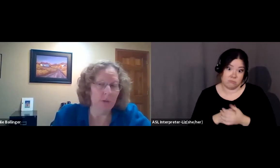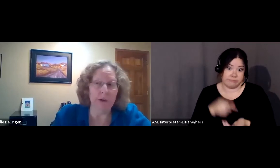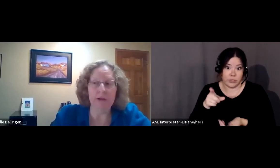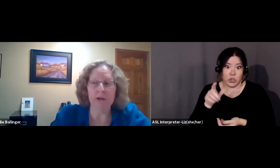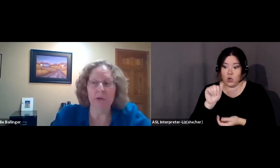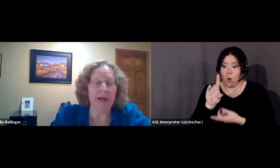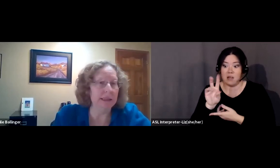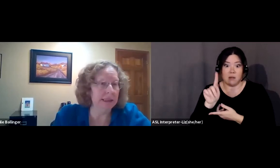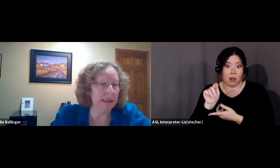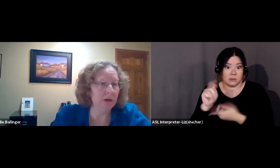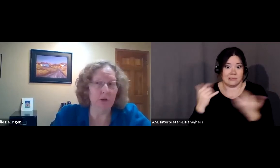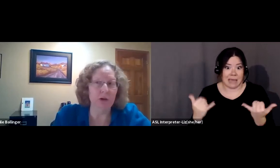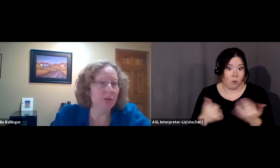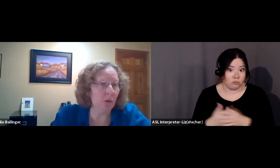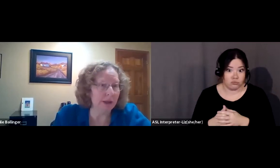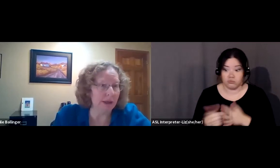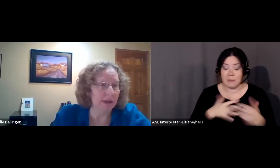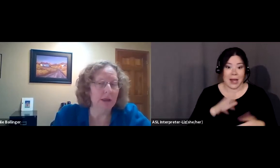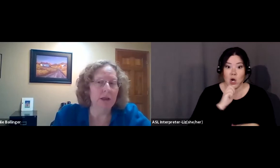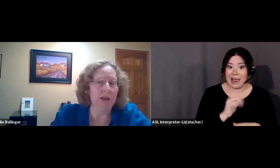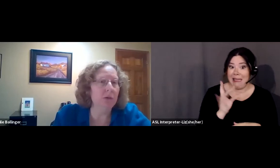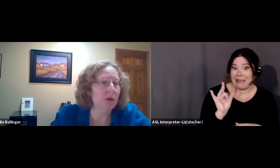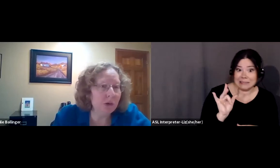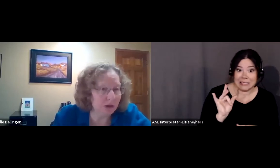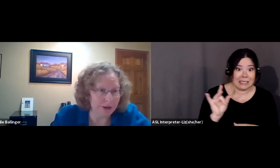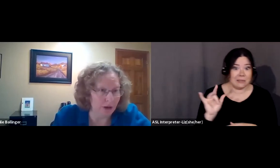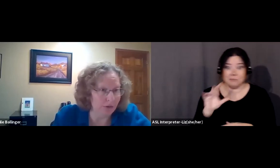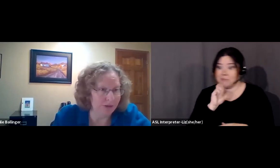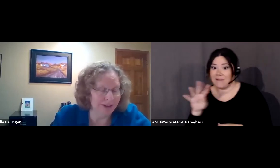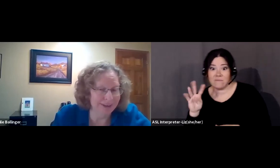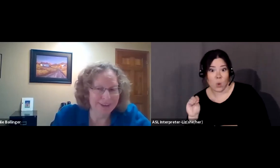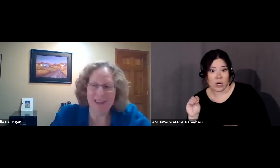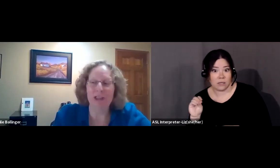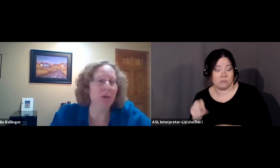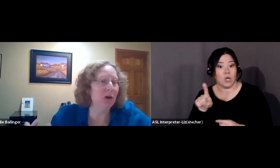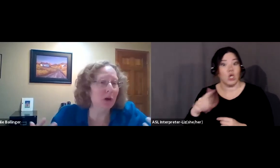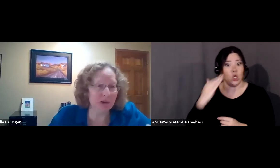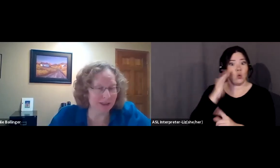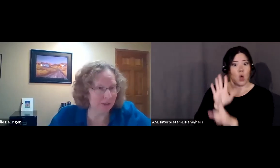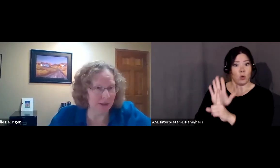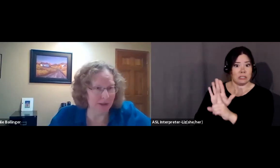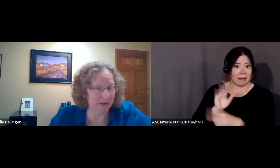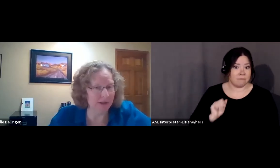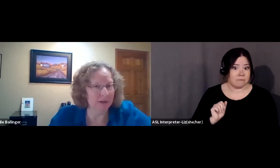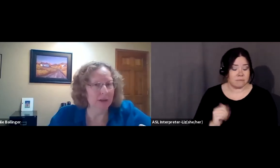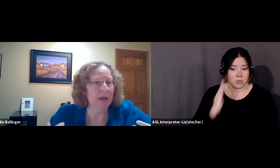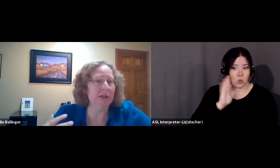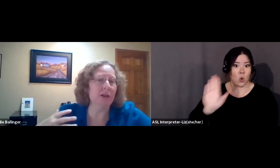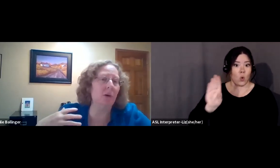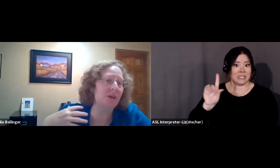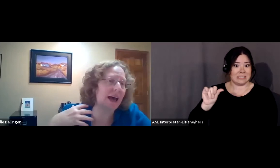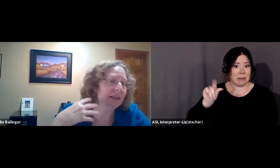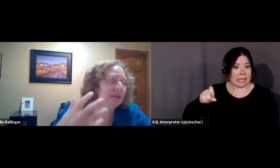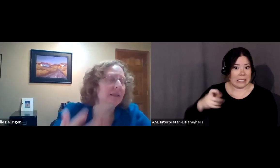now, whether you're 18 or you're 40, you know yourself, you know your disabilities.